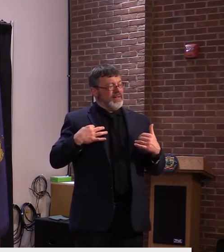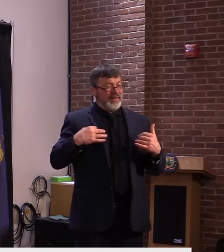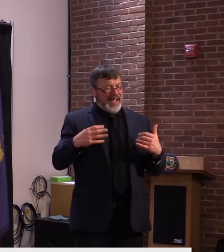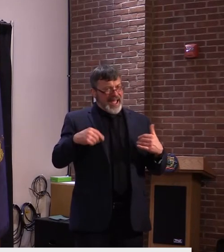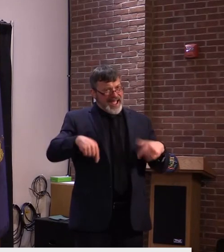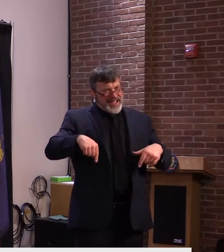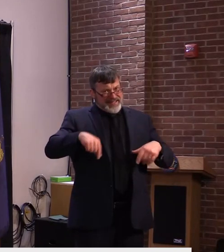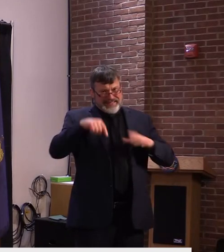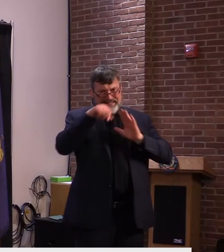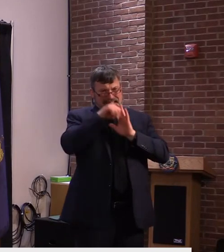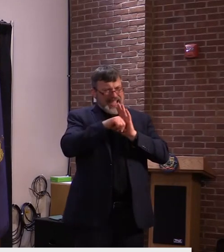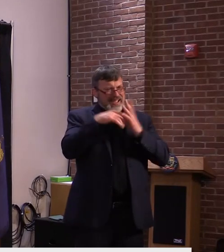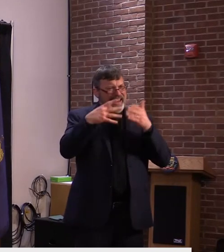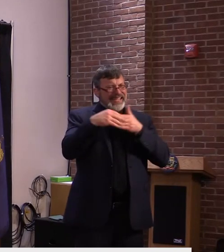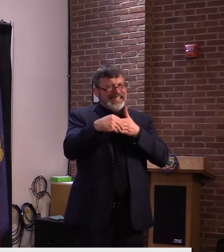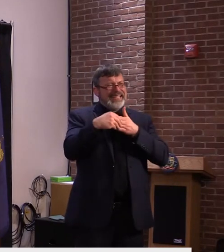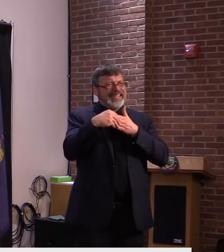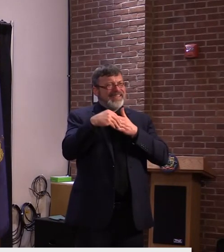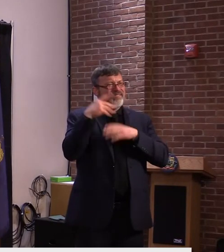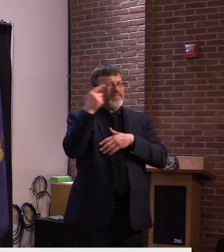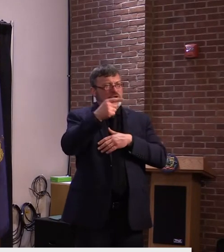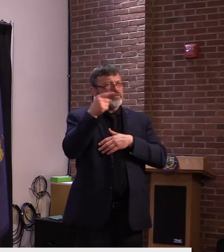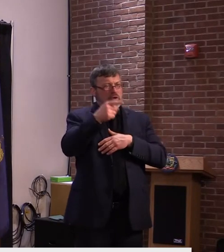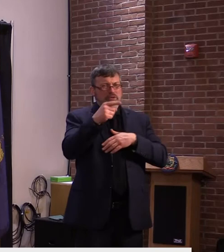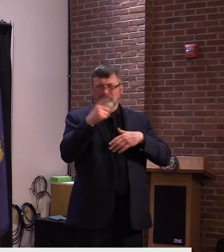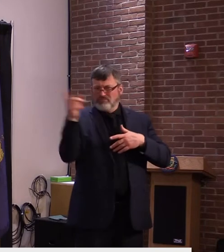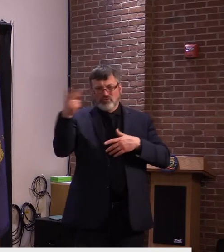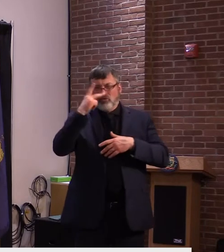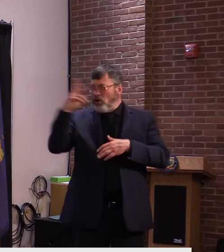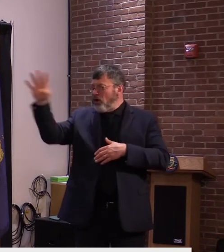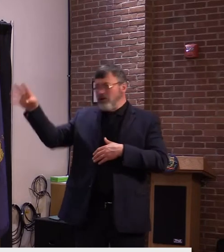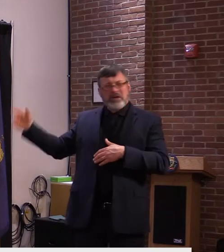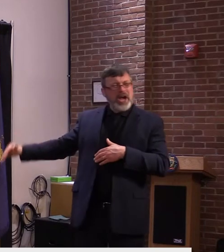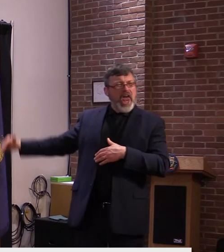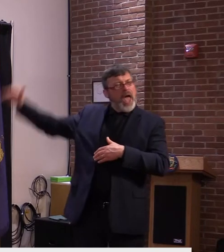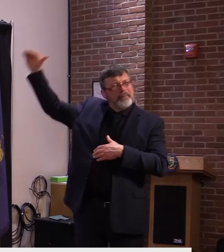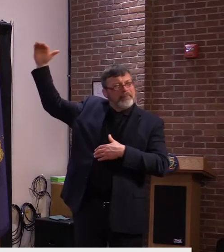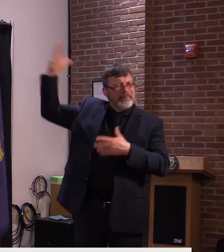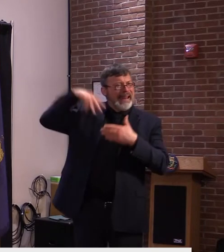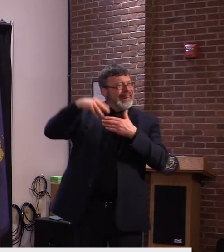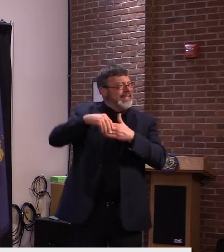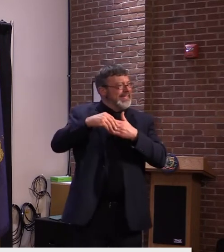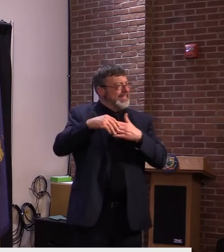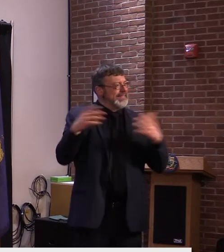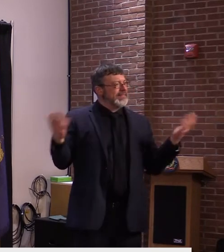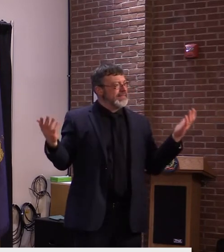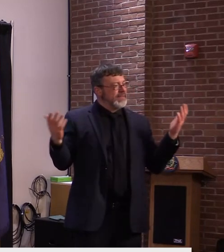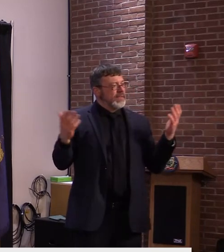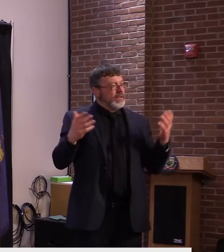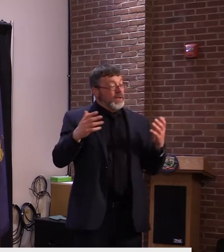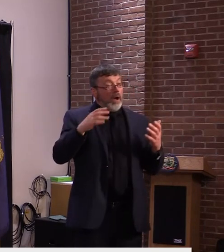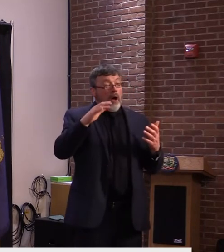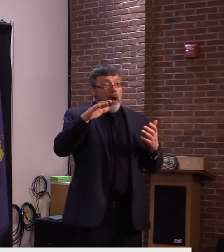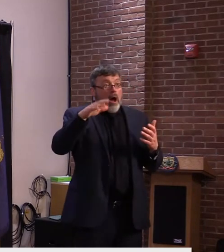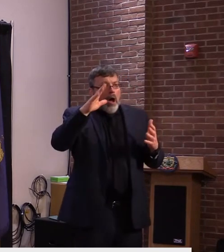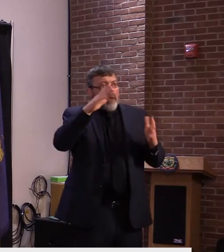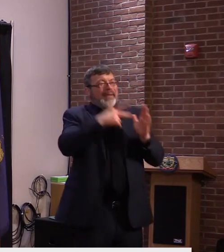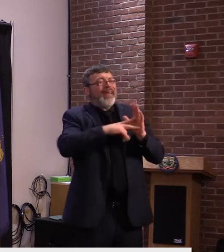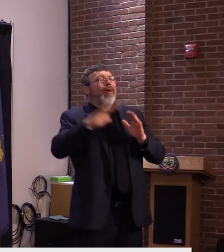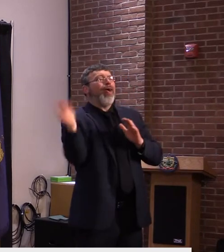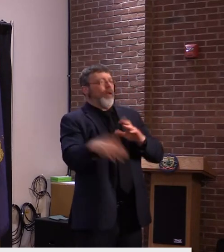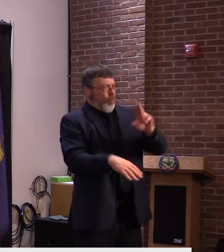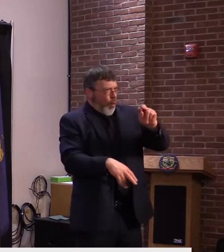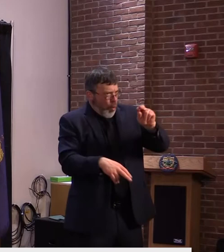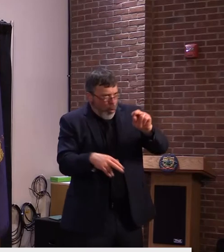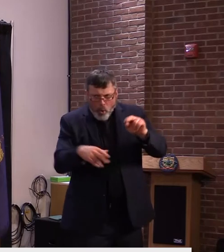and the percentage that are already vaccinated. So though it needs to be discussed over time, it's certainly not an